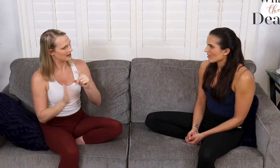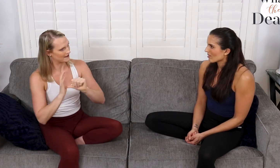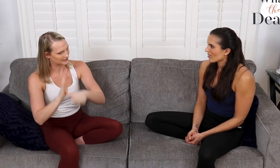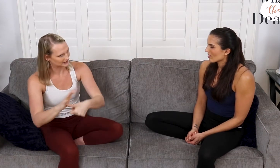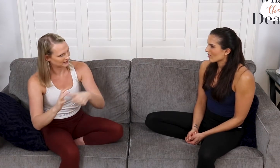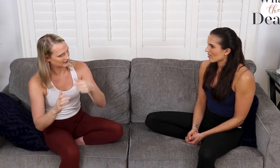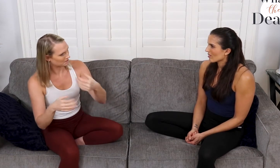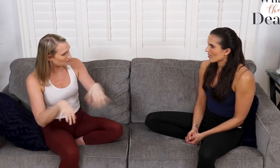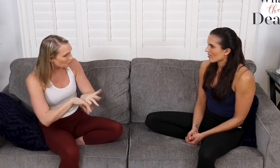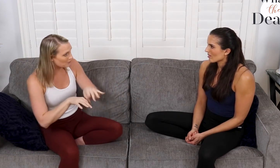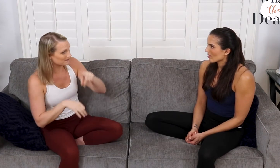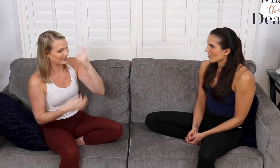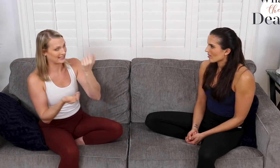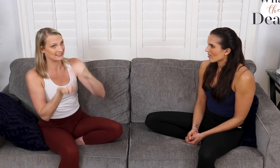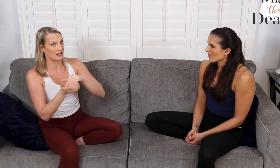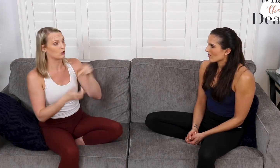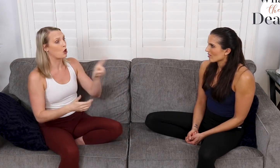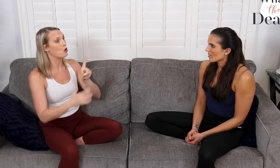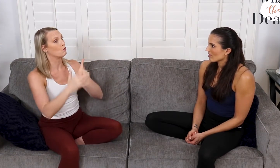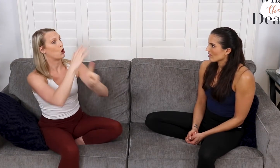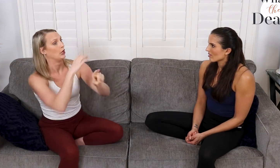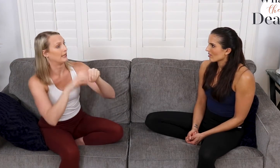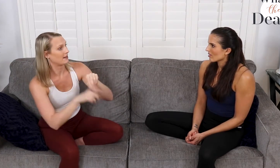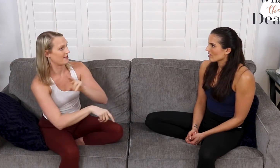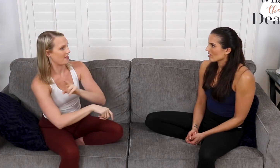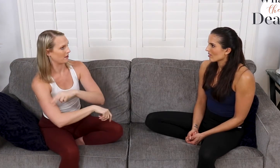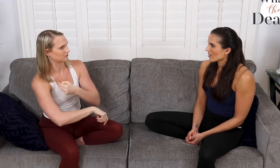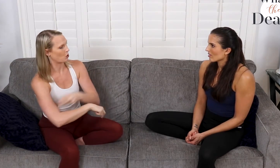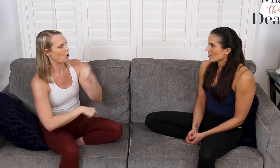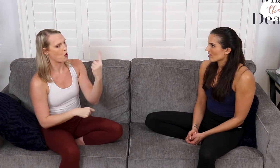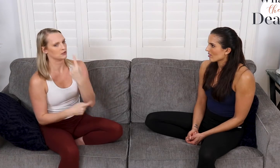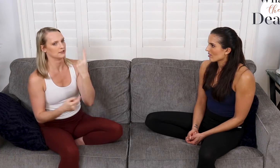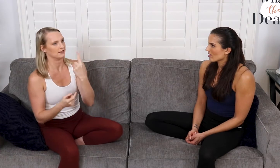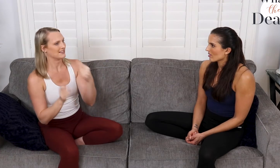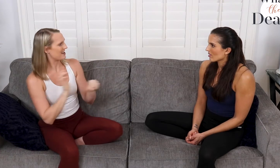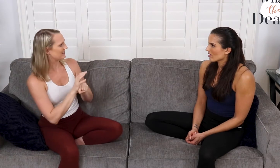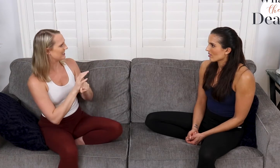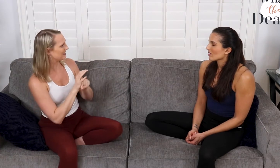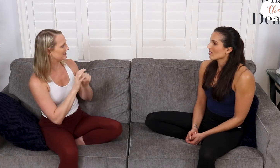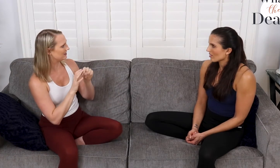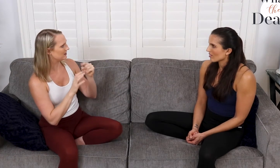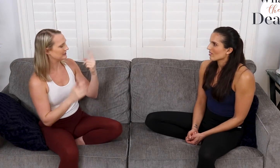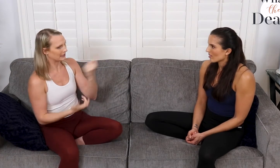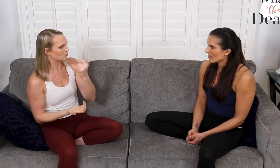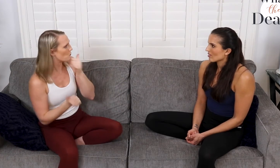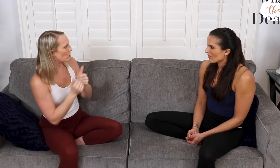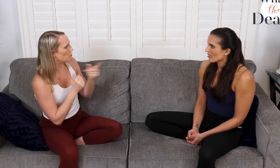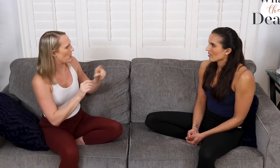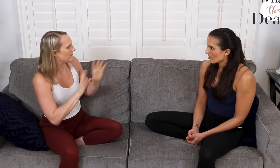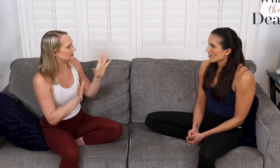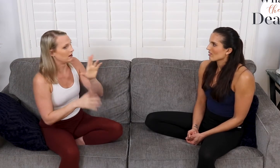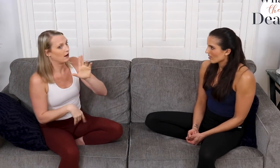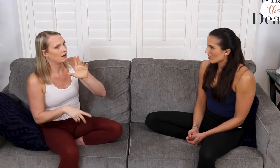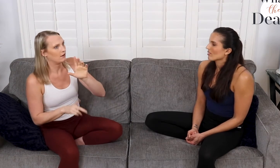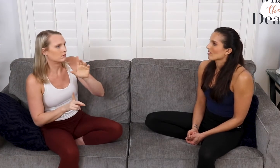compared to a hearing patient or a deaf patient, the nurse will come in to a hearing patient's room and just have a conversation, have a discussion, and say, "Hey,